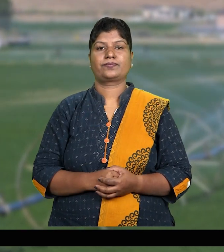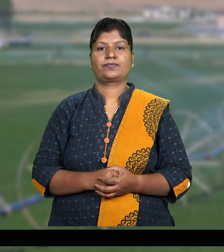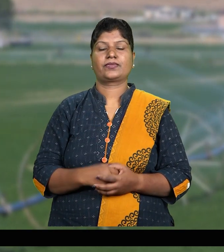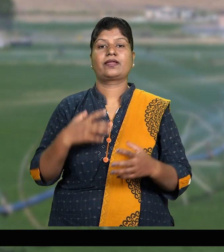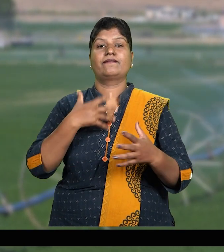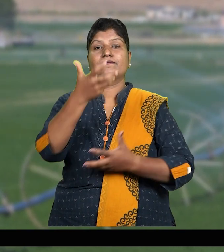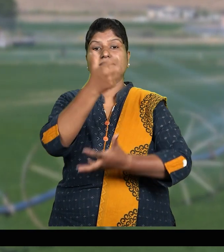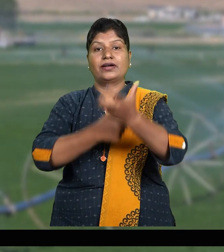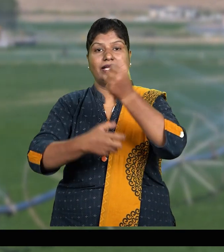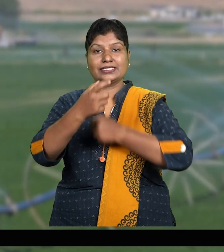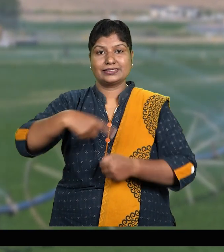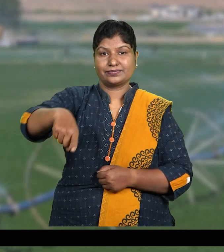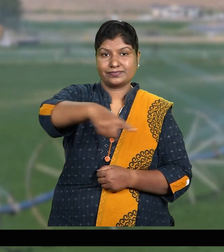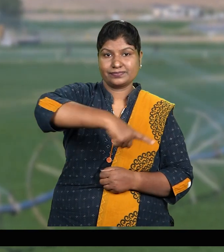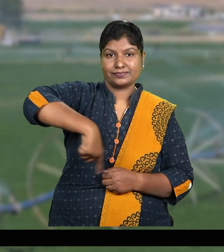wells,